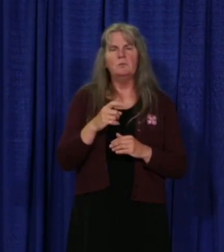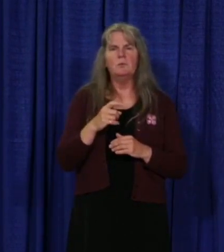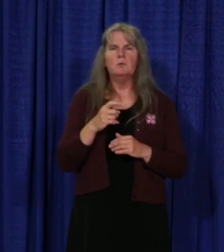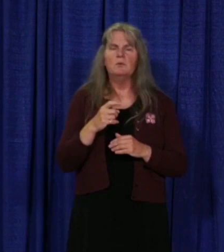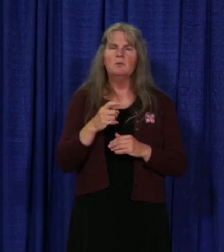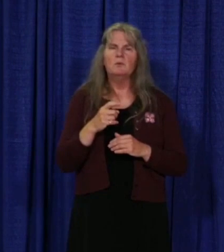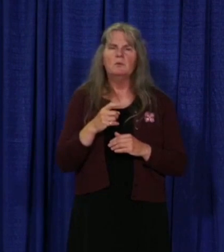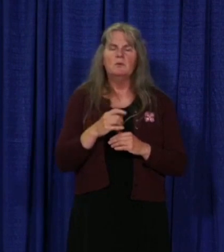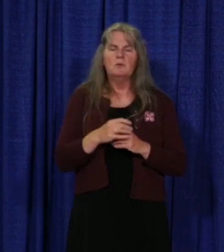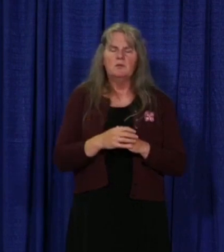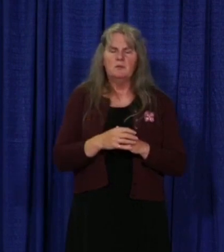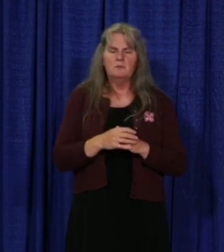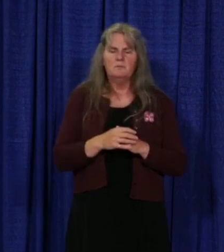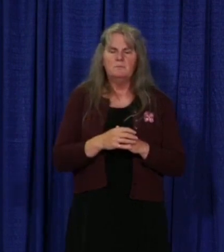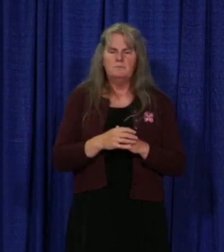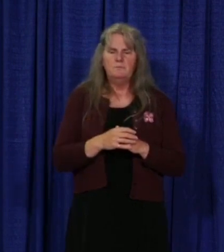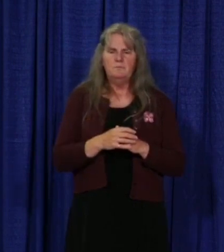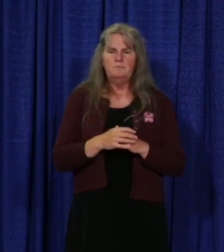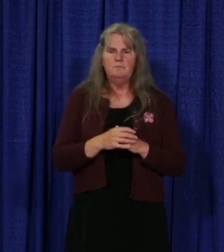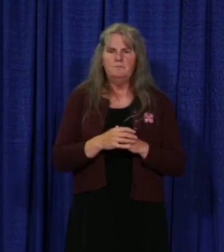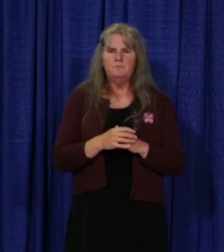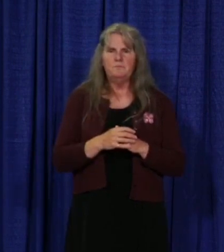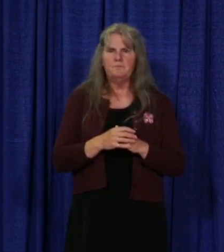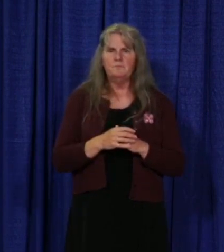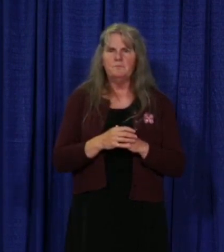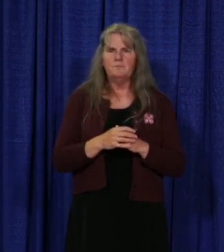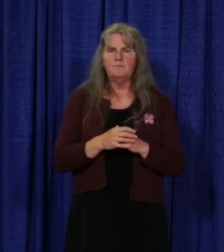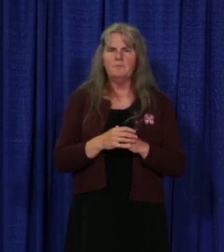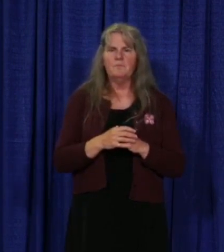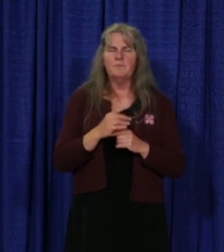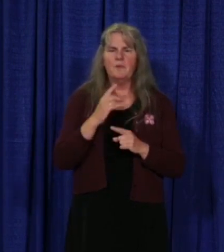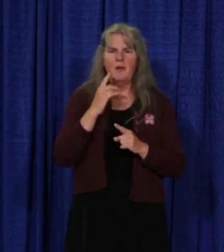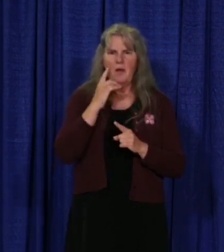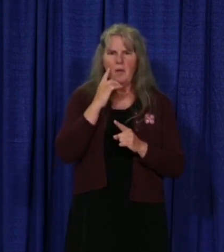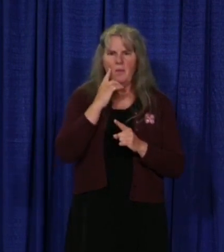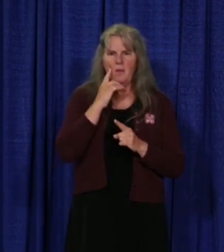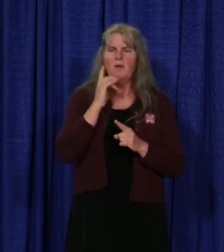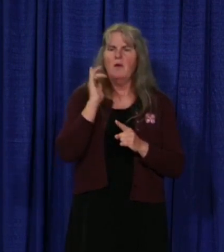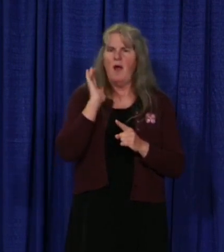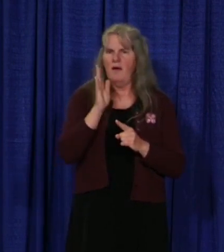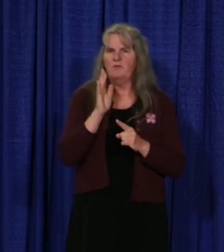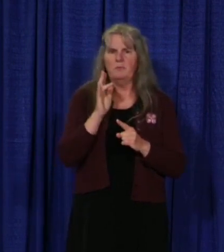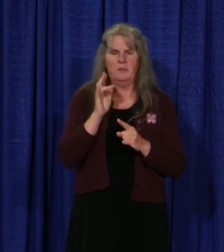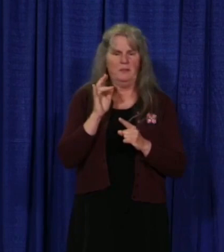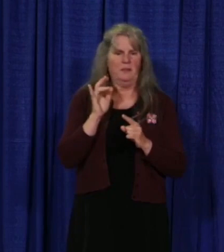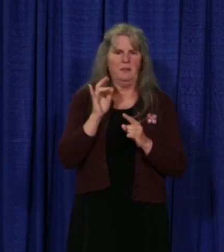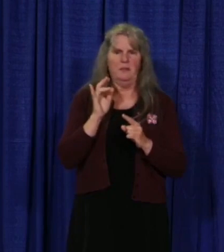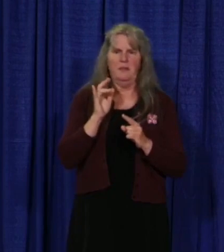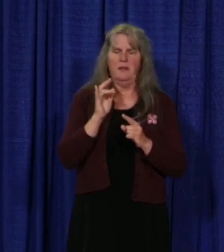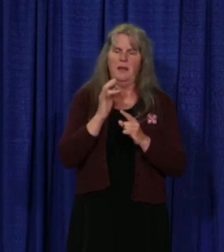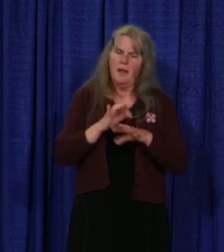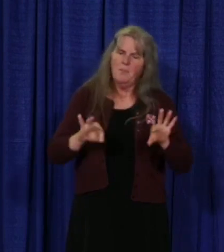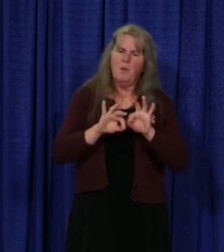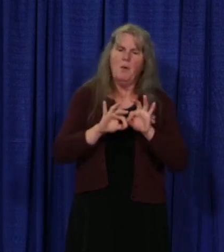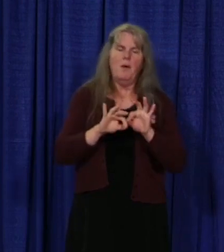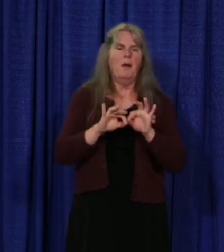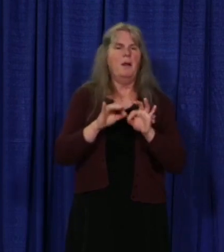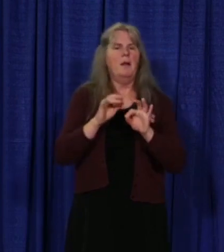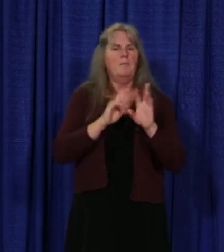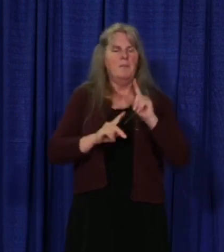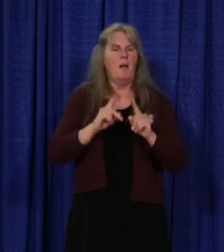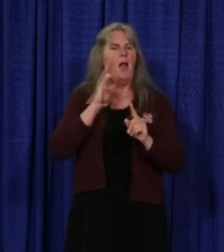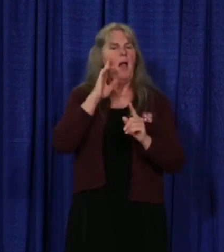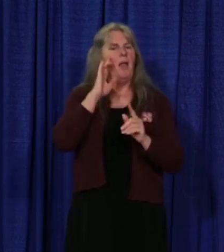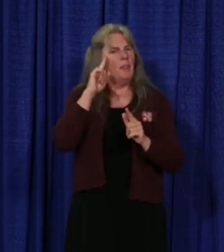although to a large extent has always been our language, I think it needs to be our language for the future, is that people are mindful of travel. As Dr.